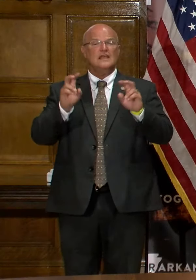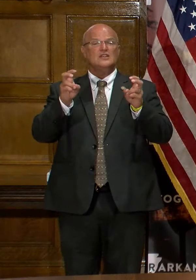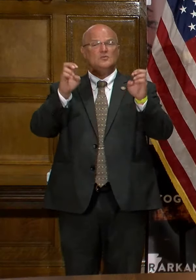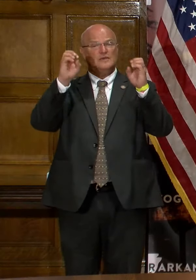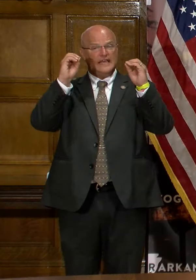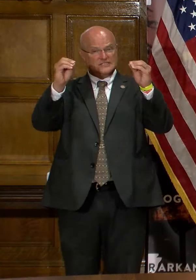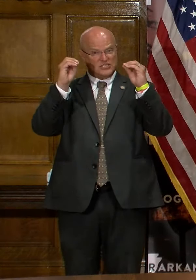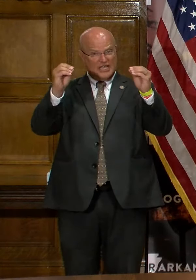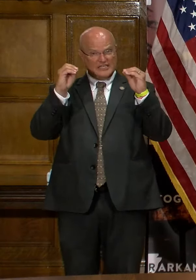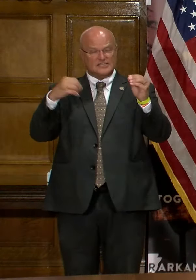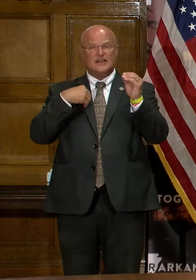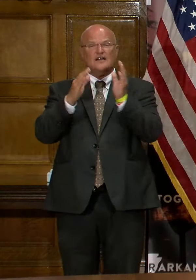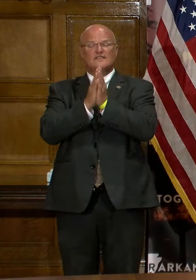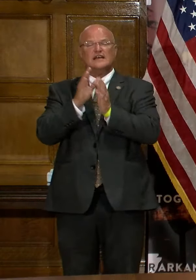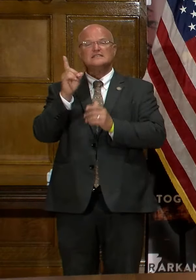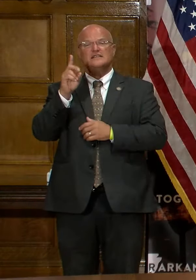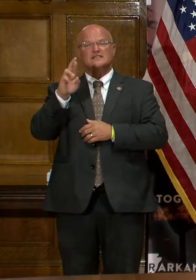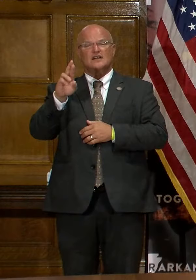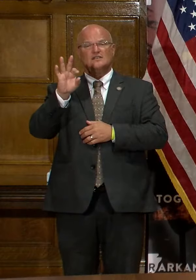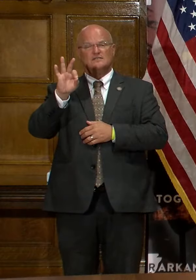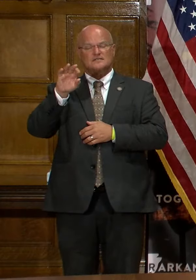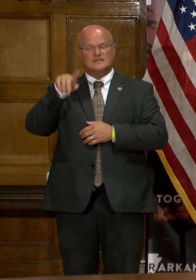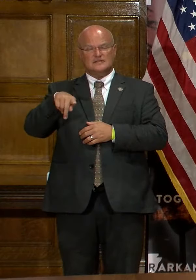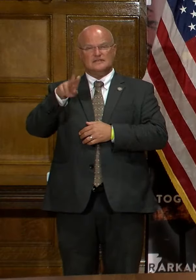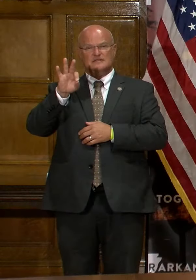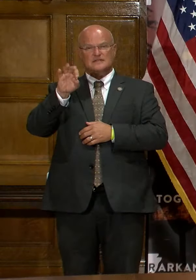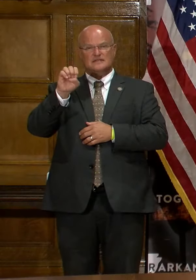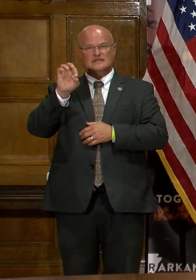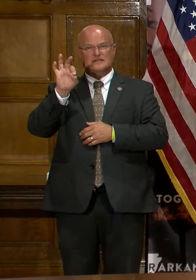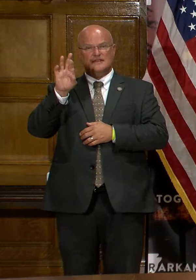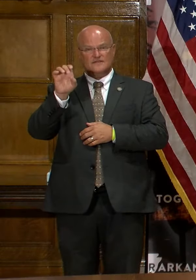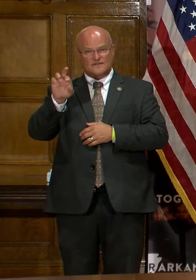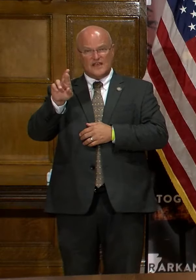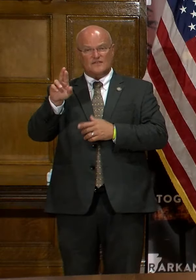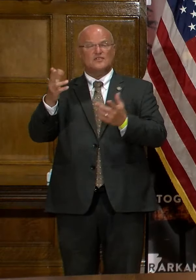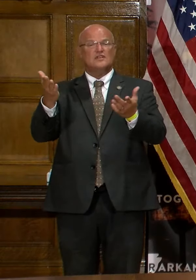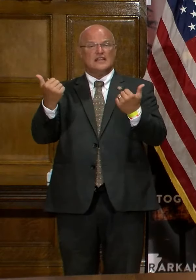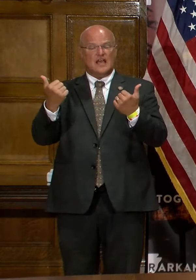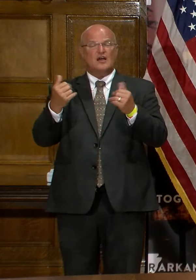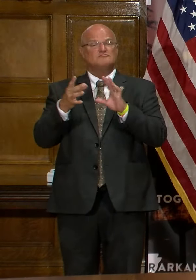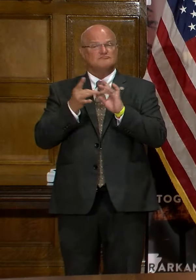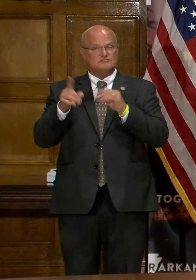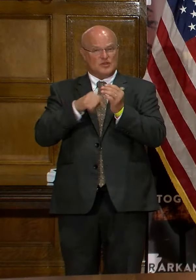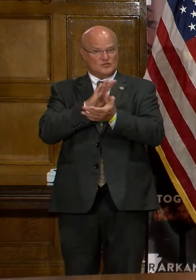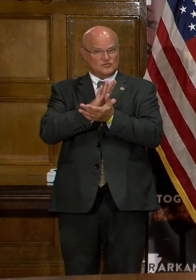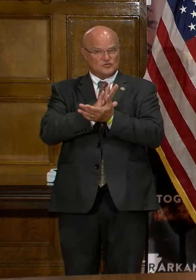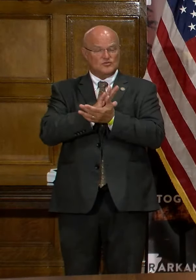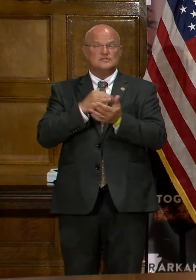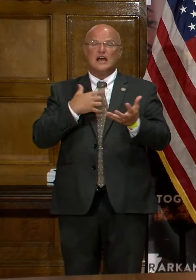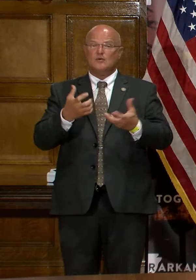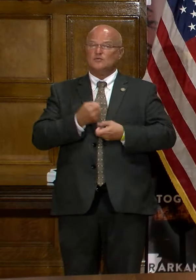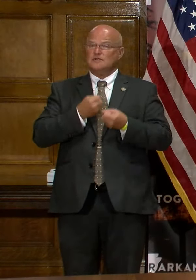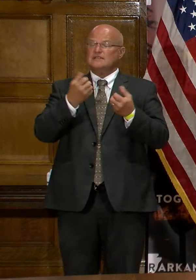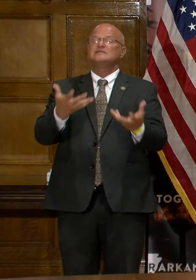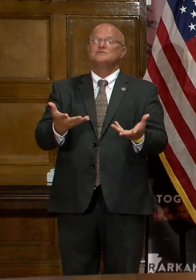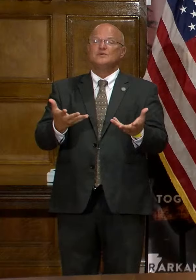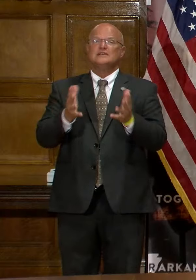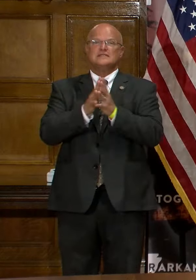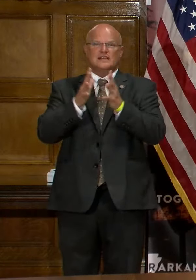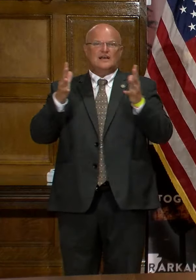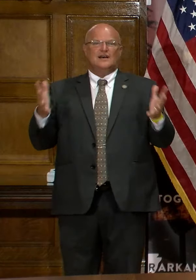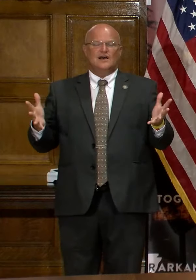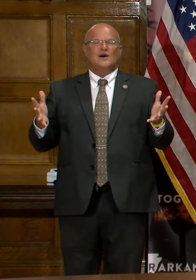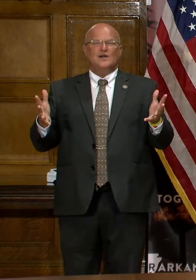of education, I've asked Dr. Pfeffer to come and make a comment on where we are in our schools, which I just want to express a lot